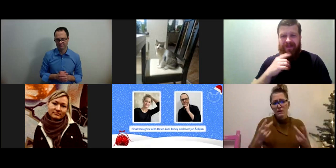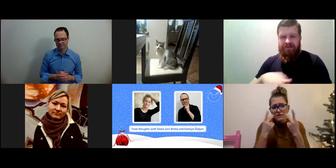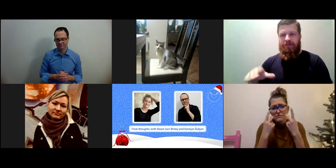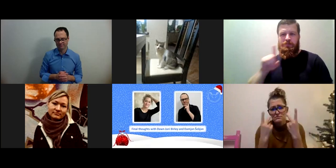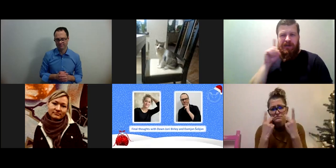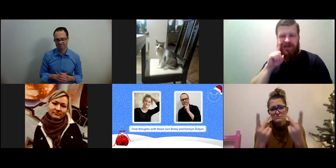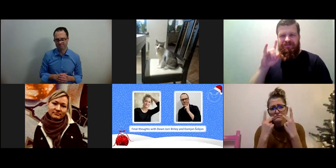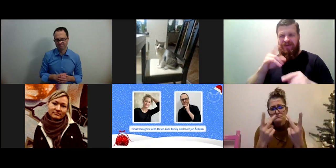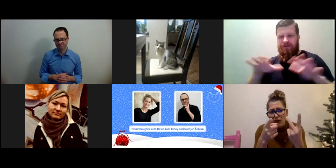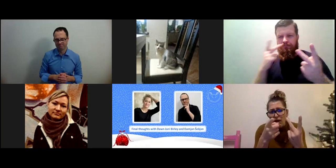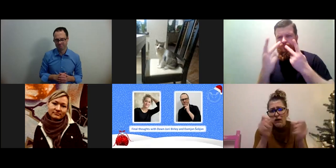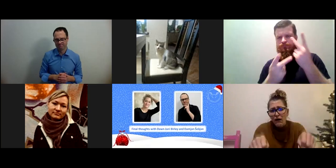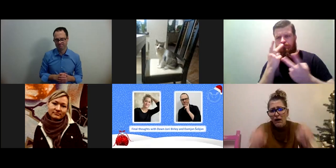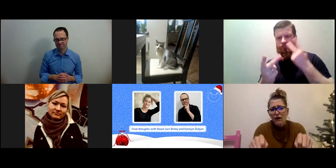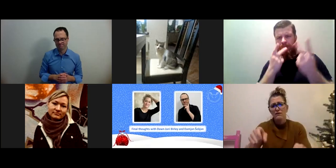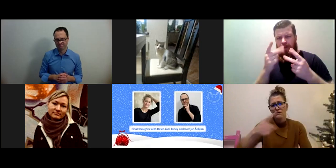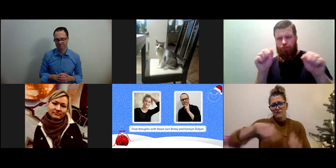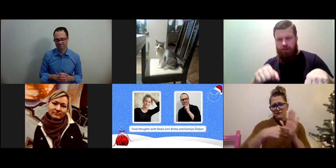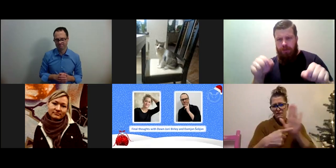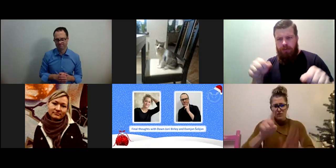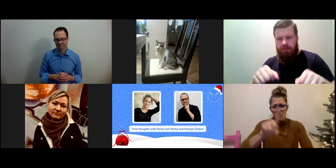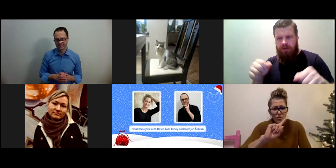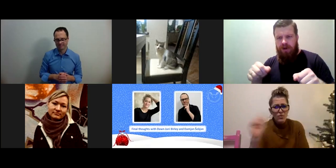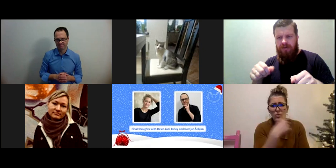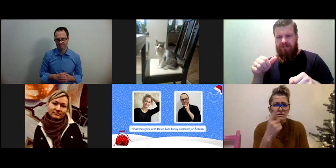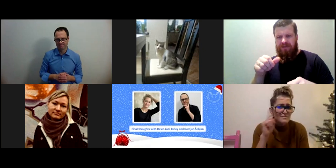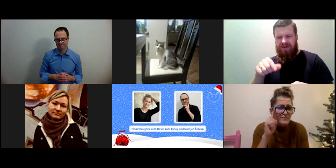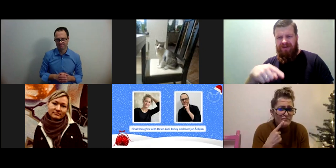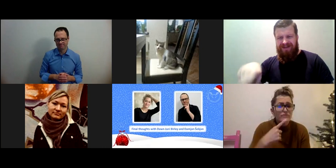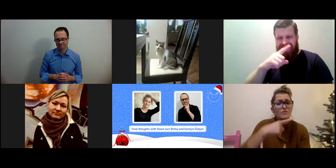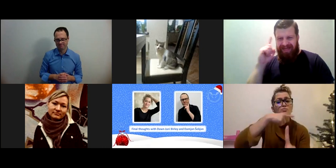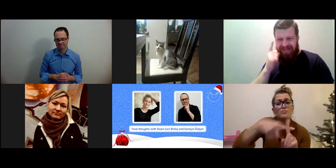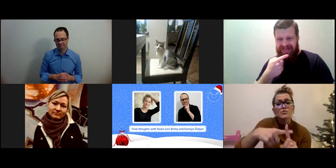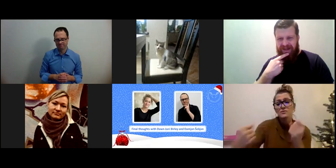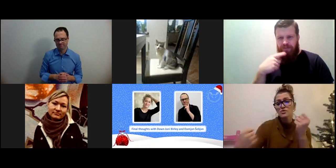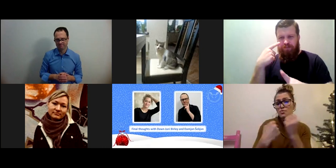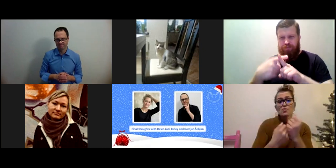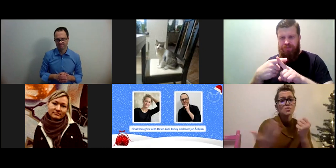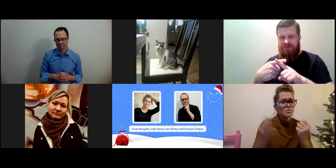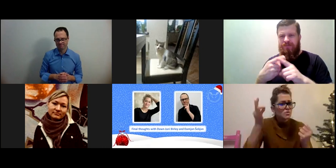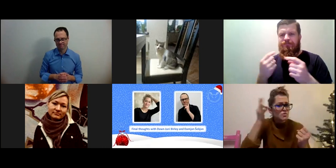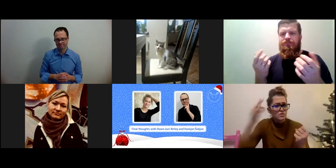with all of our national sign languages. It's so important for our children to see this,